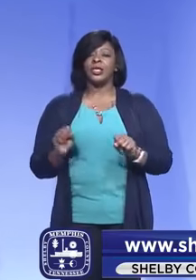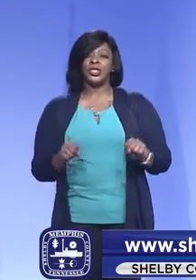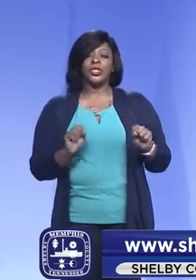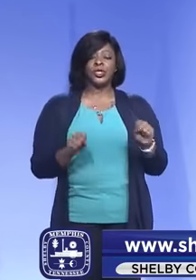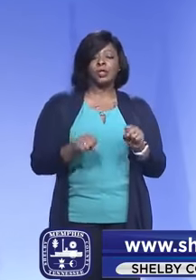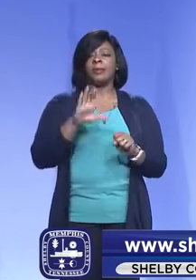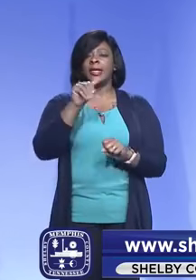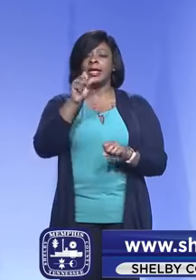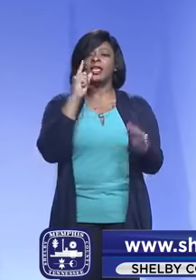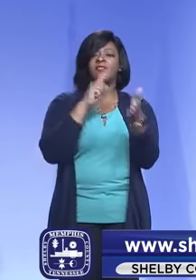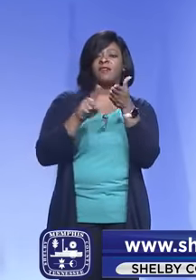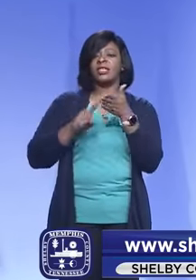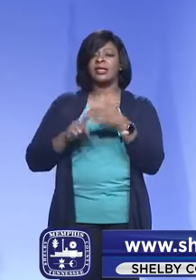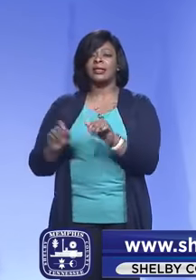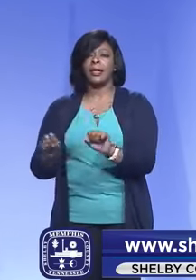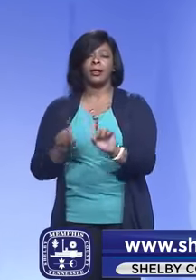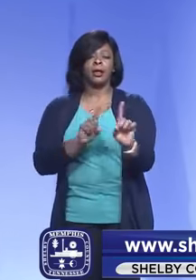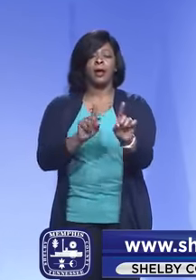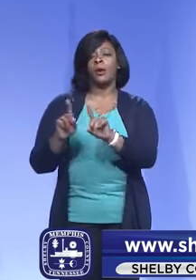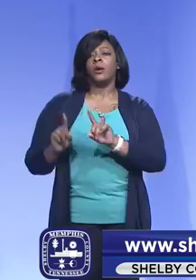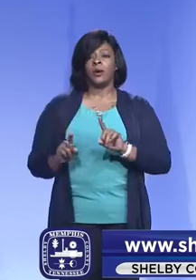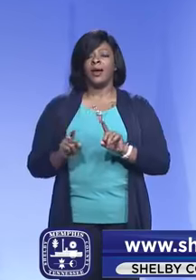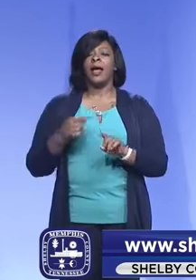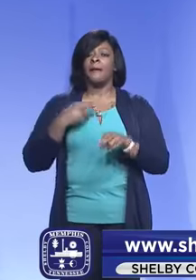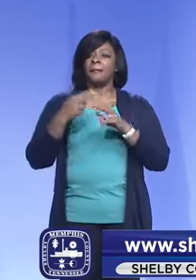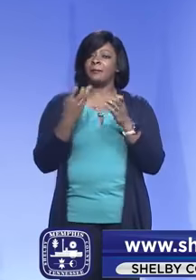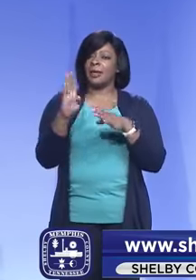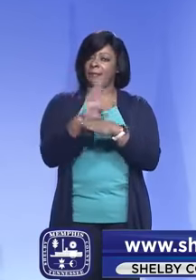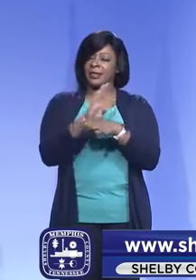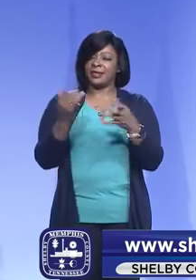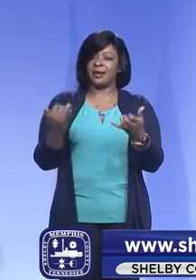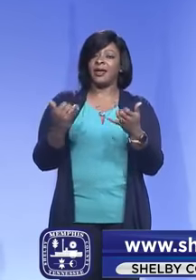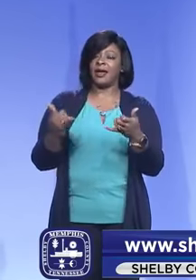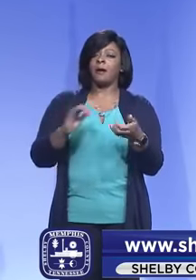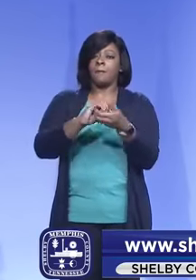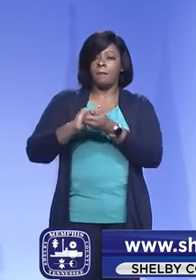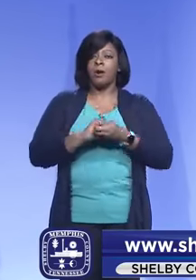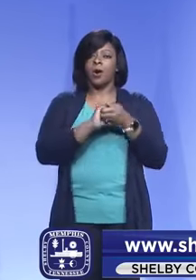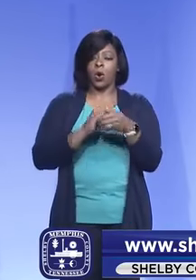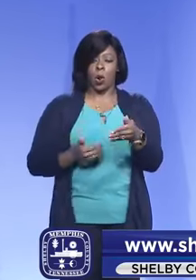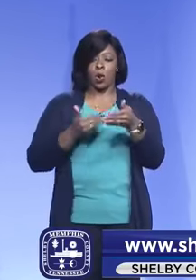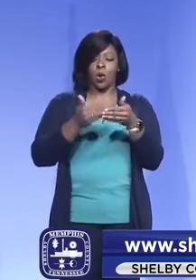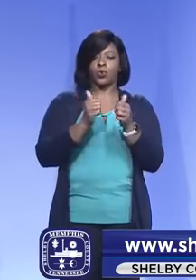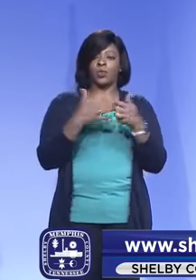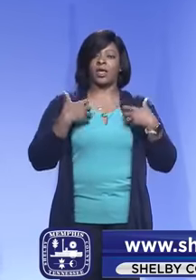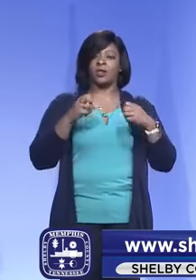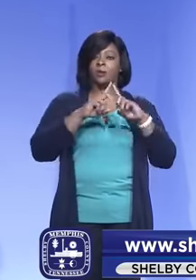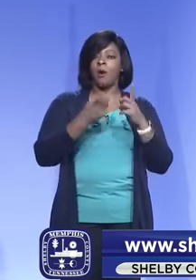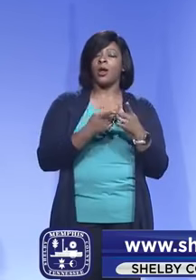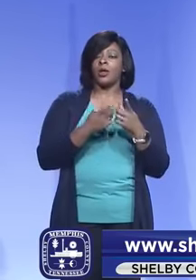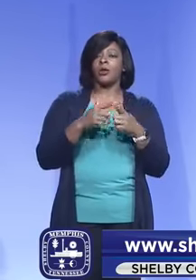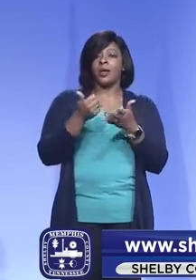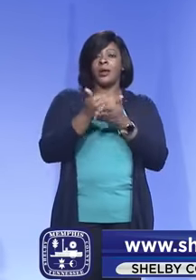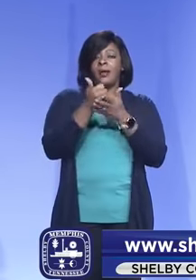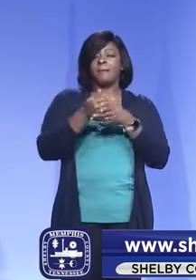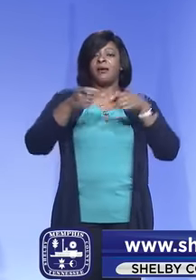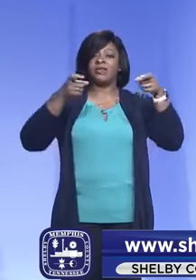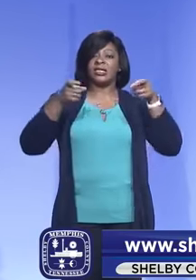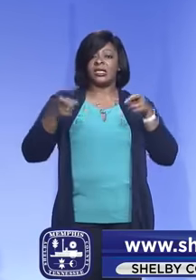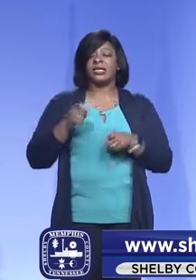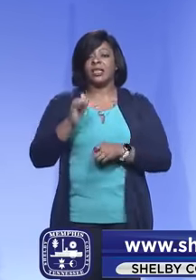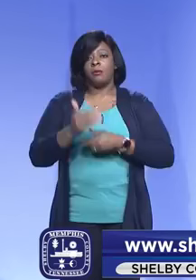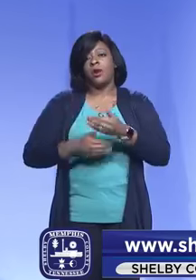case investigations. And as I noted, many businesses now are partnering closely with the health department to help facilitate